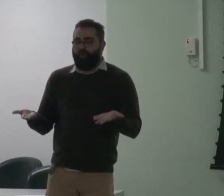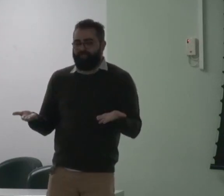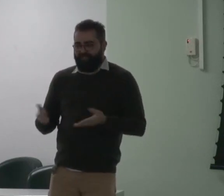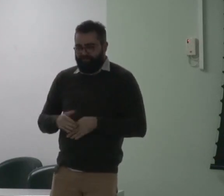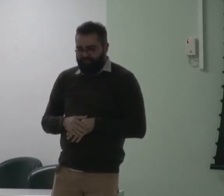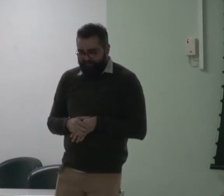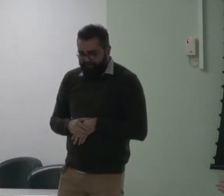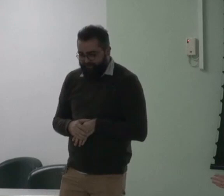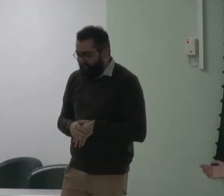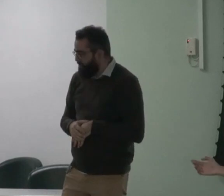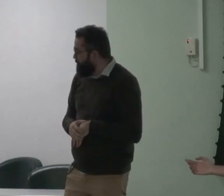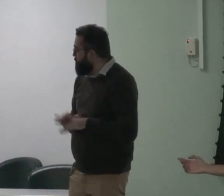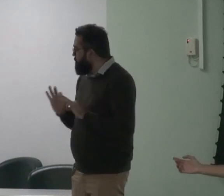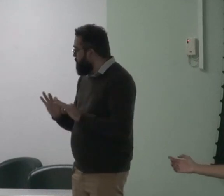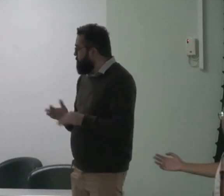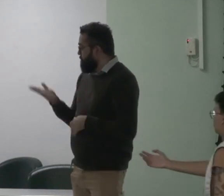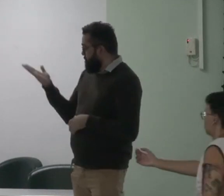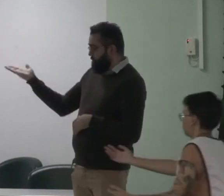Leonel, thank you. Please introduce